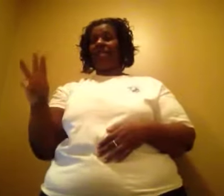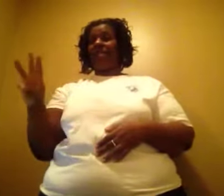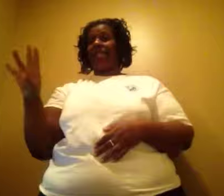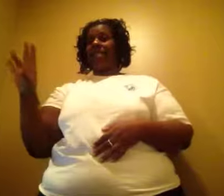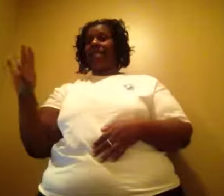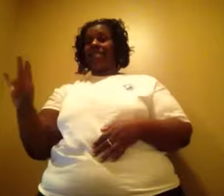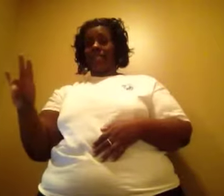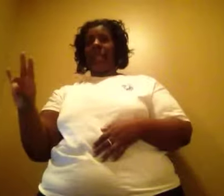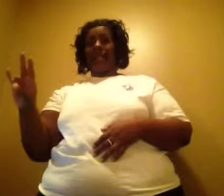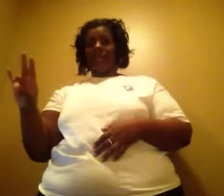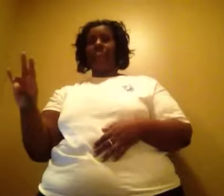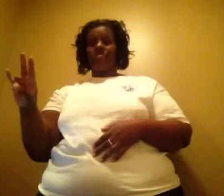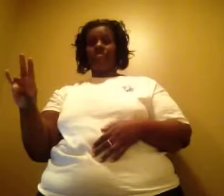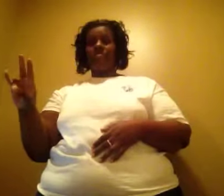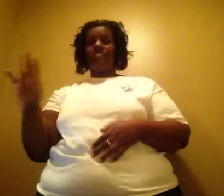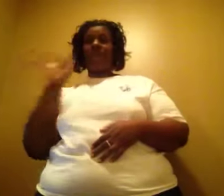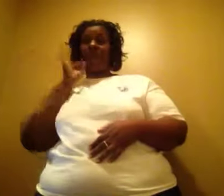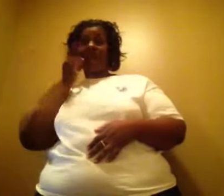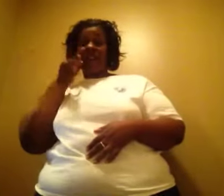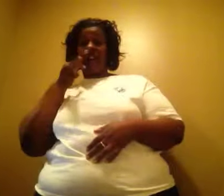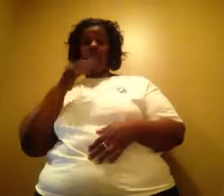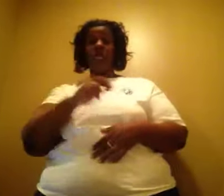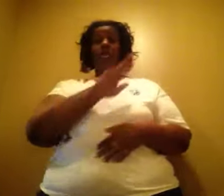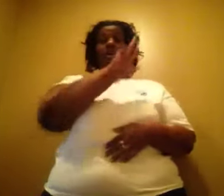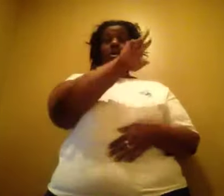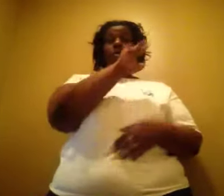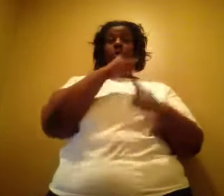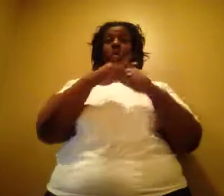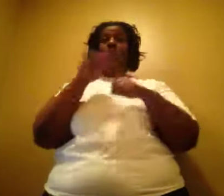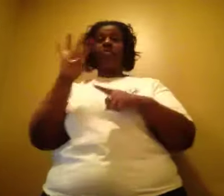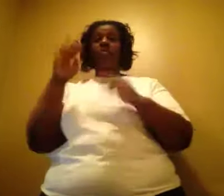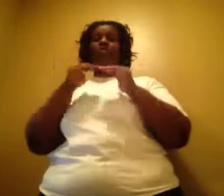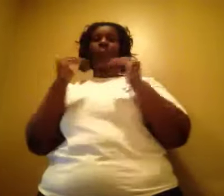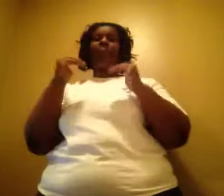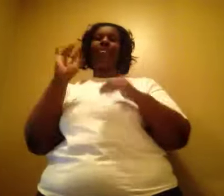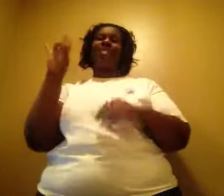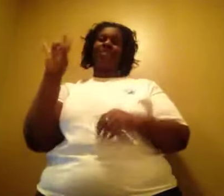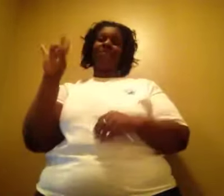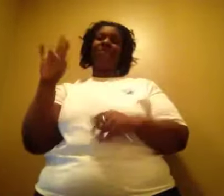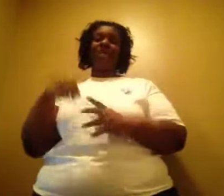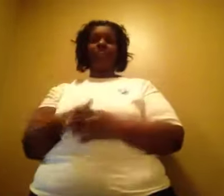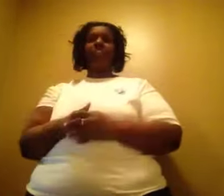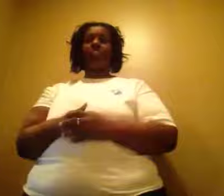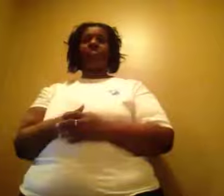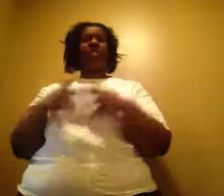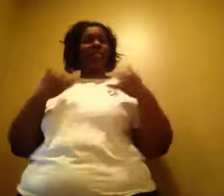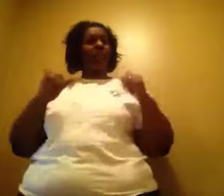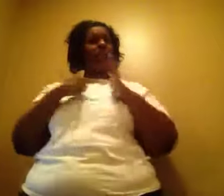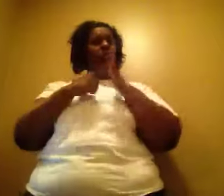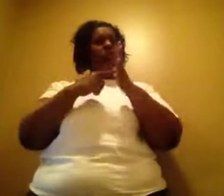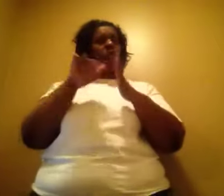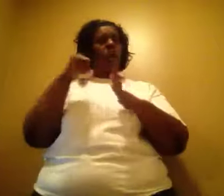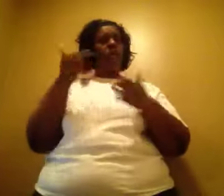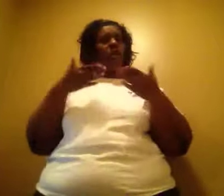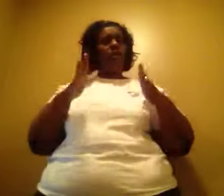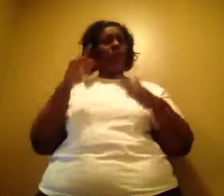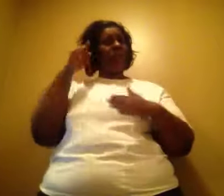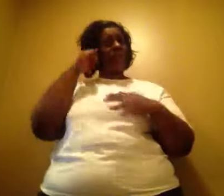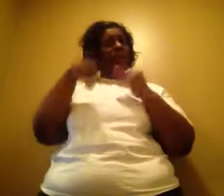7 avocados. So 3 plus 4 is equal to 7. And I'm going to introduce you to another way of thinking about this. It's called the number line. And